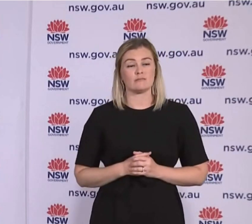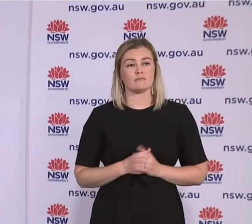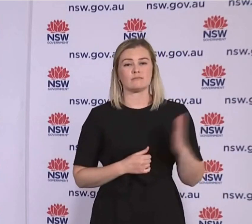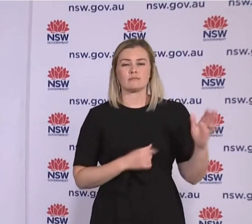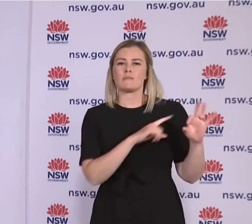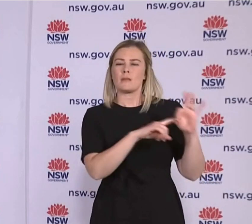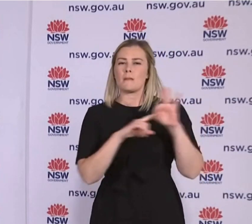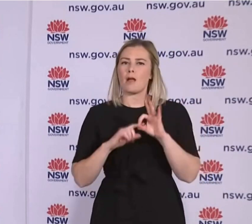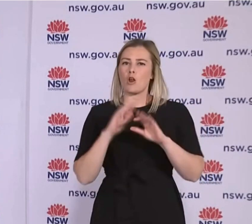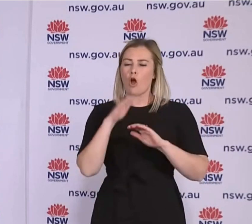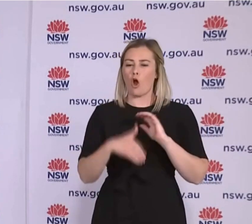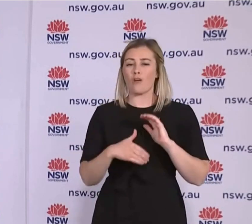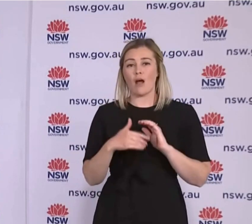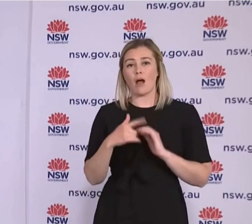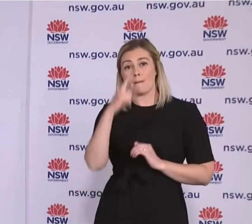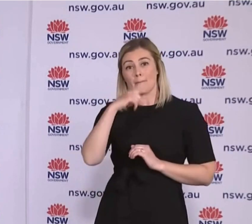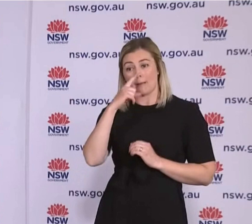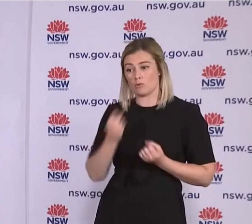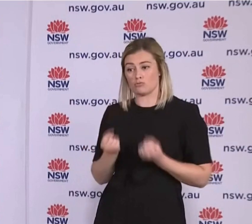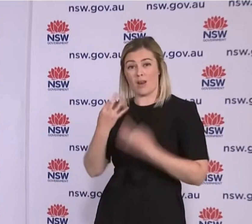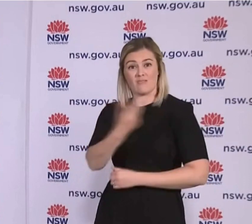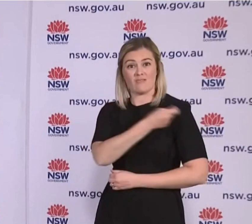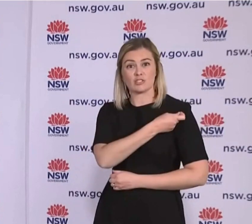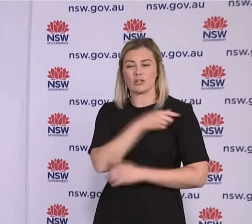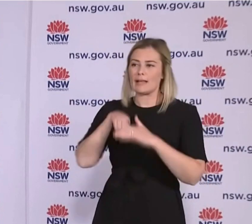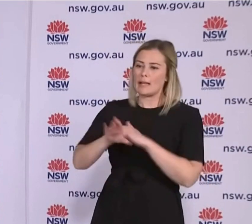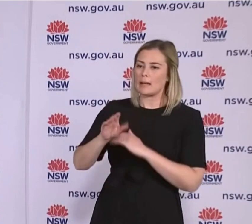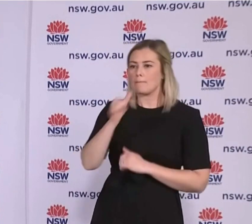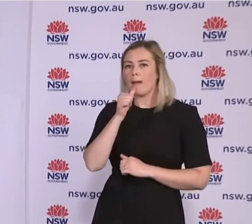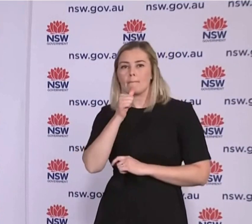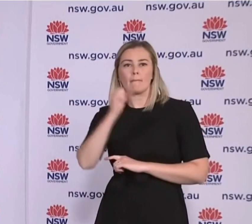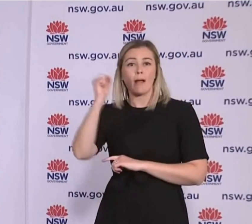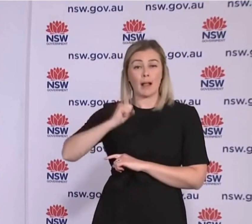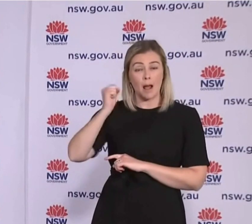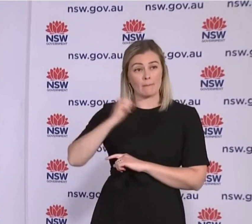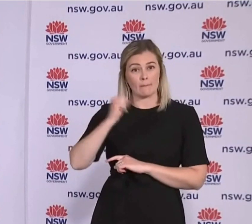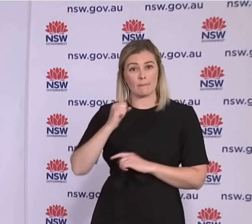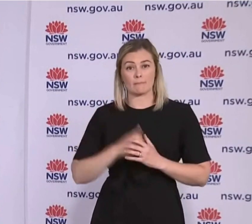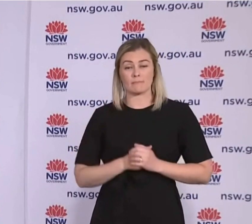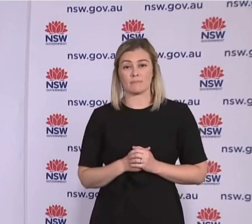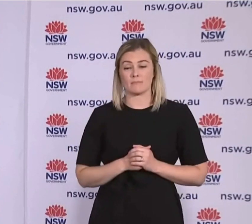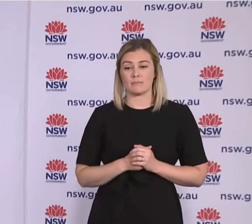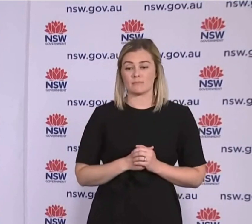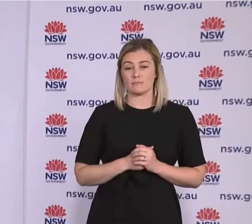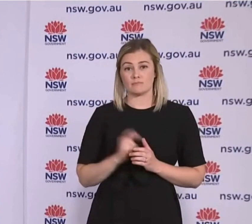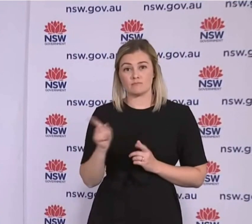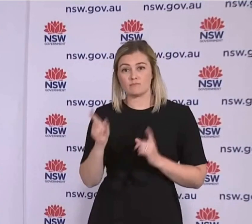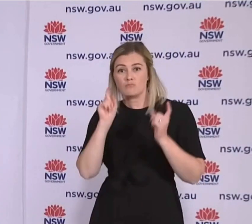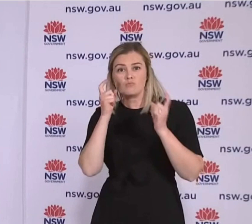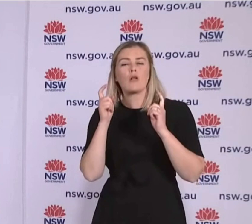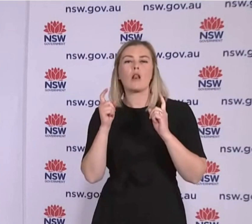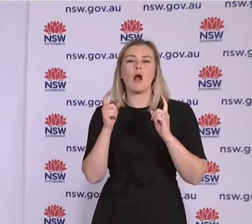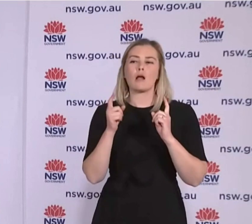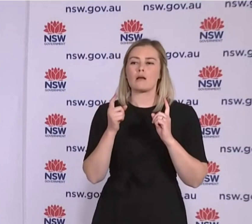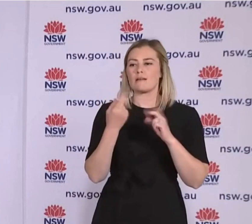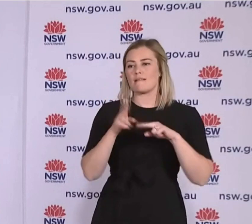unvaccinated accessing public clubs and things like that, you're not set on whether that's going to be a vaccination target, which is 85, 80, no.